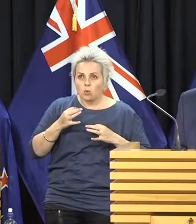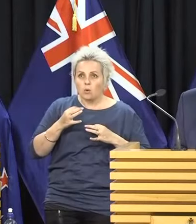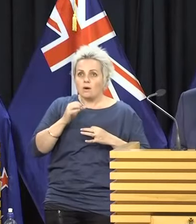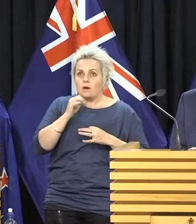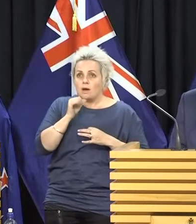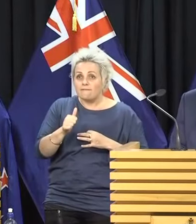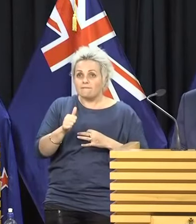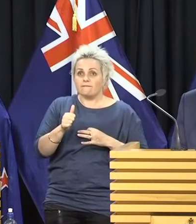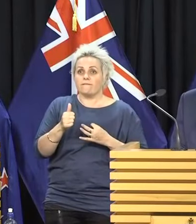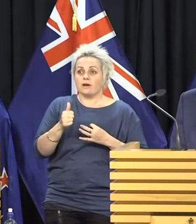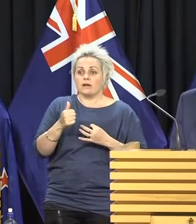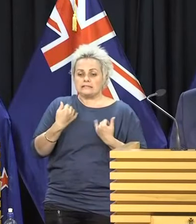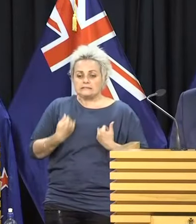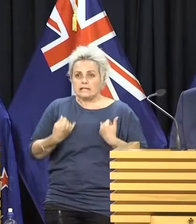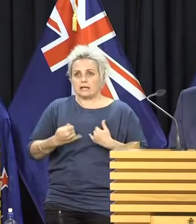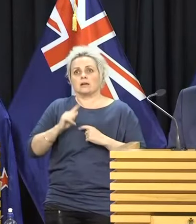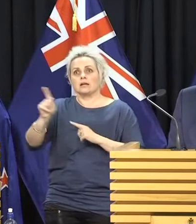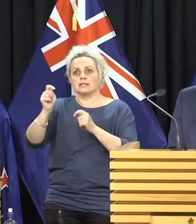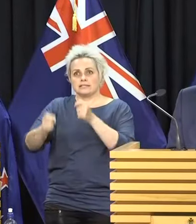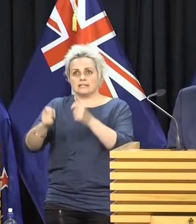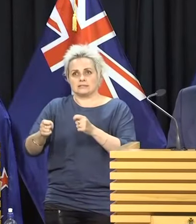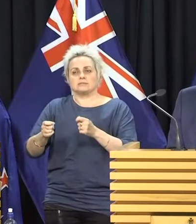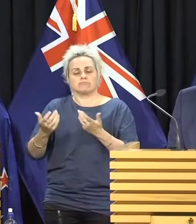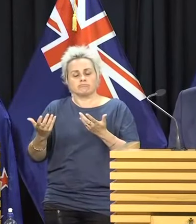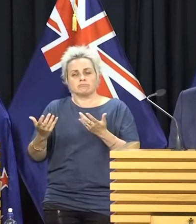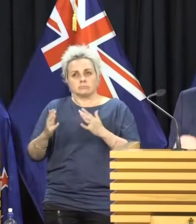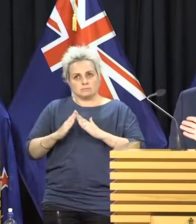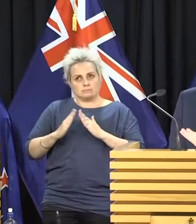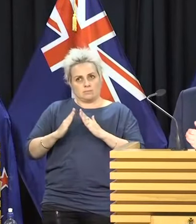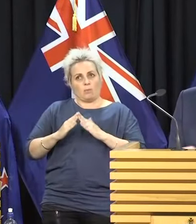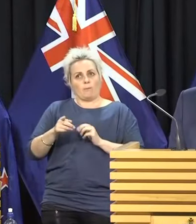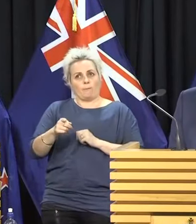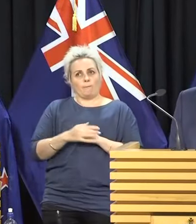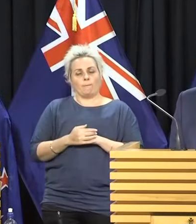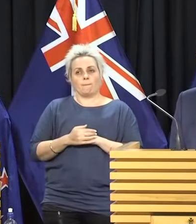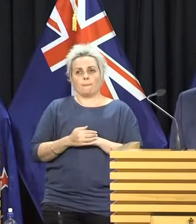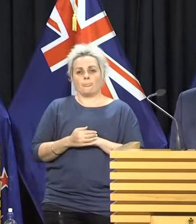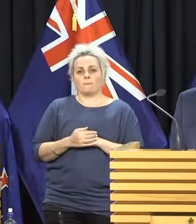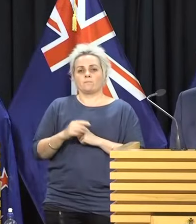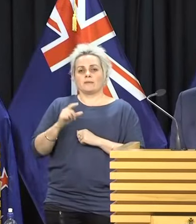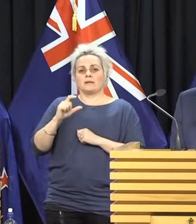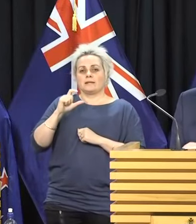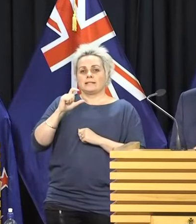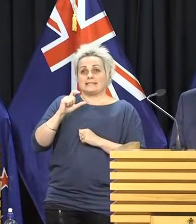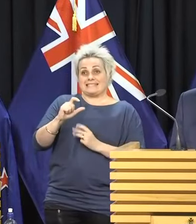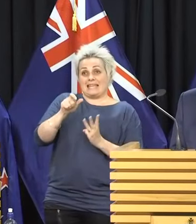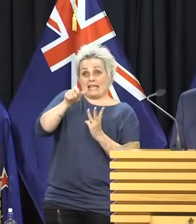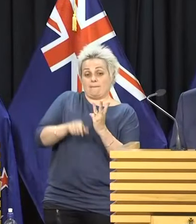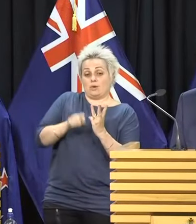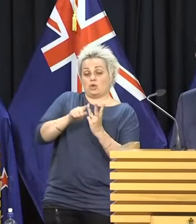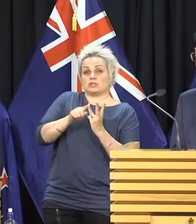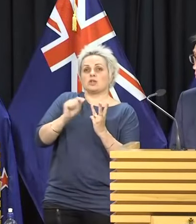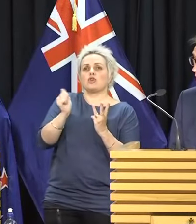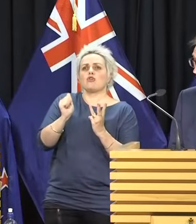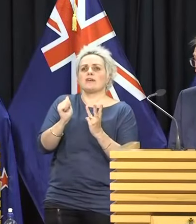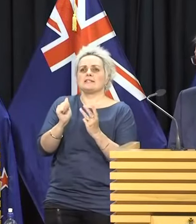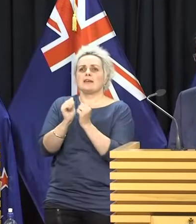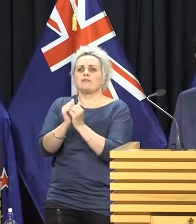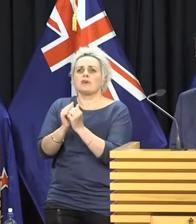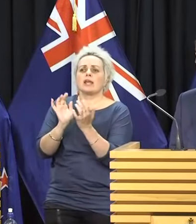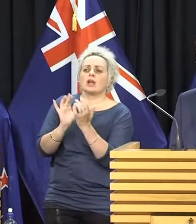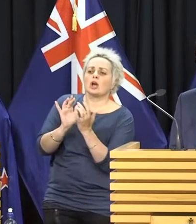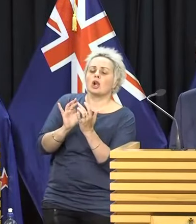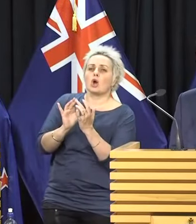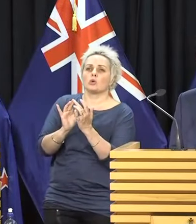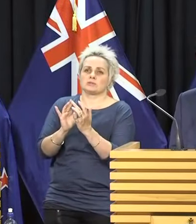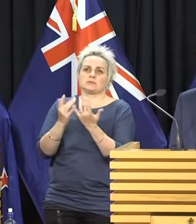test if they are symptomatic. The household contacts for this latest case, case C, are in isolation already. They have already been